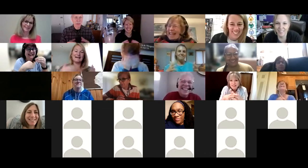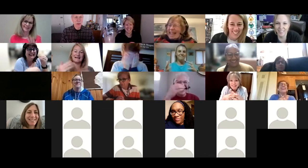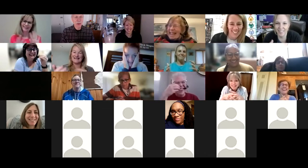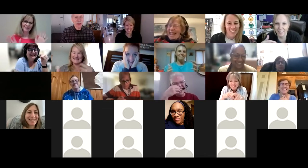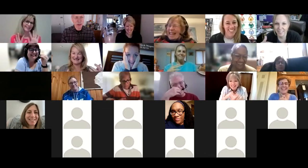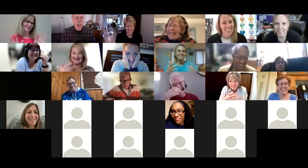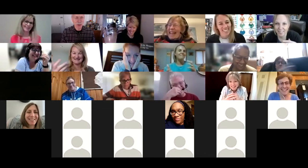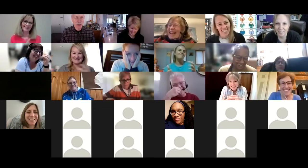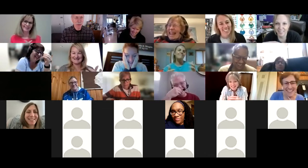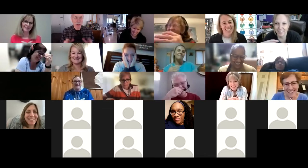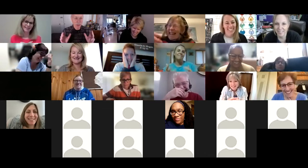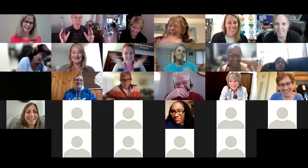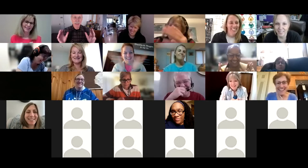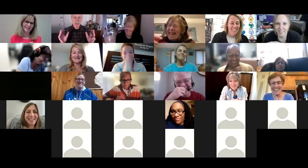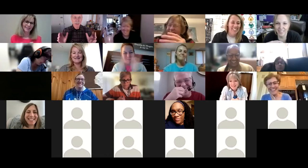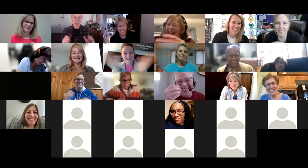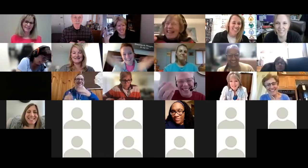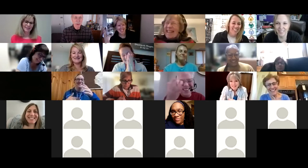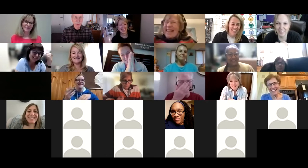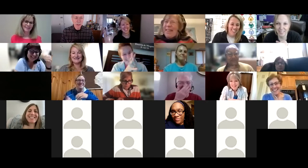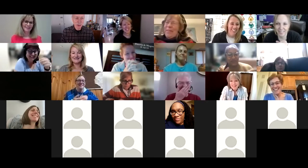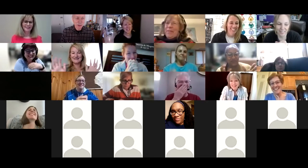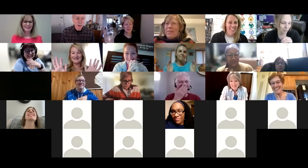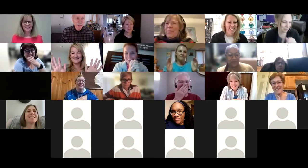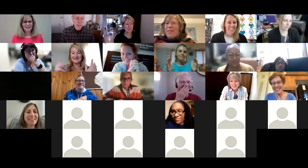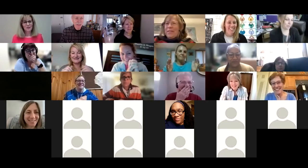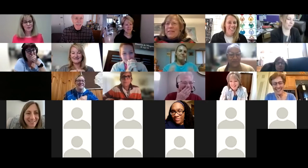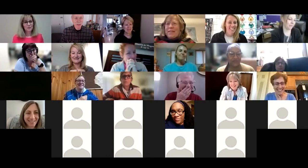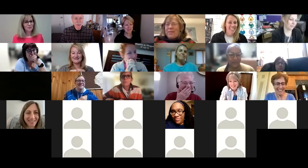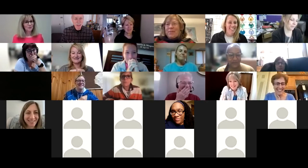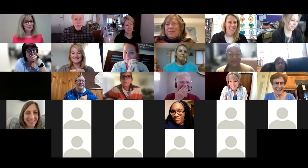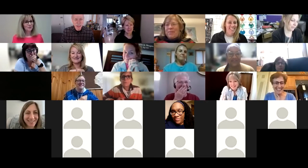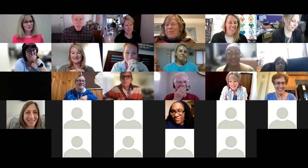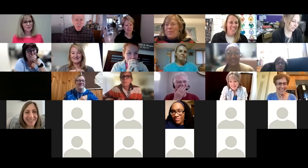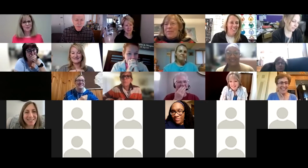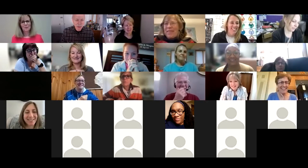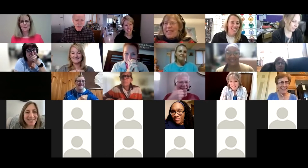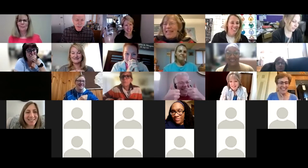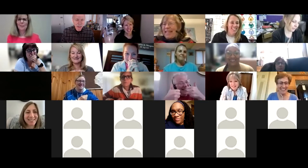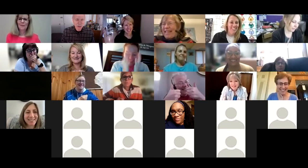New York sound or a voice. And, you know, Christina, you're getting it down. Good job. Okay, now,